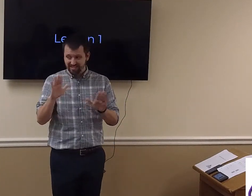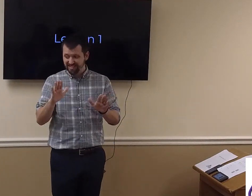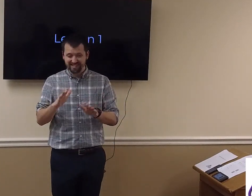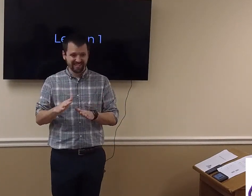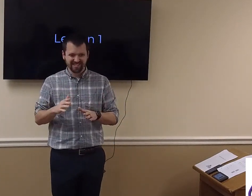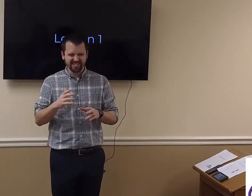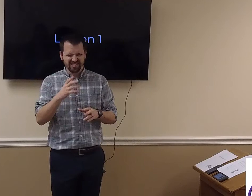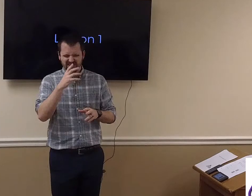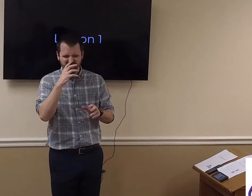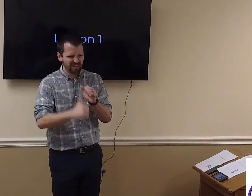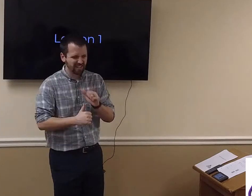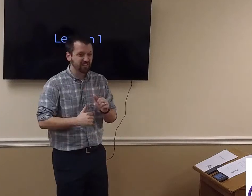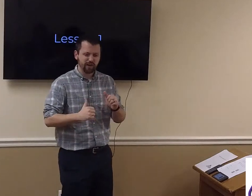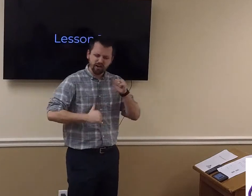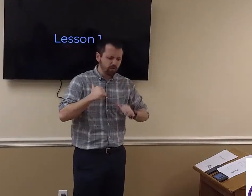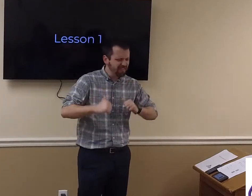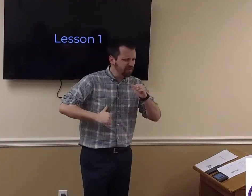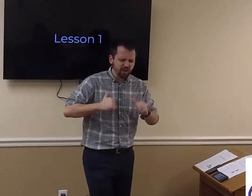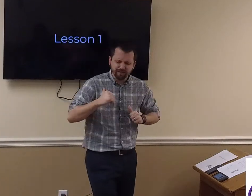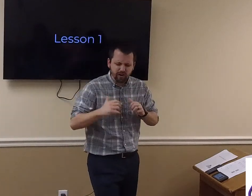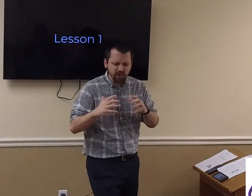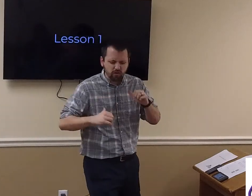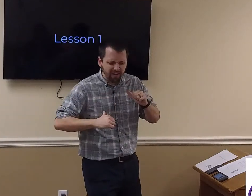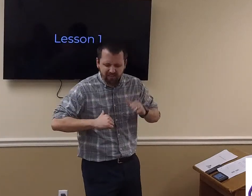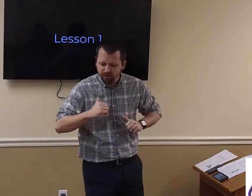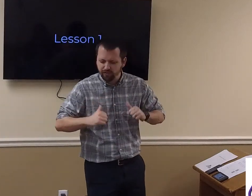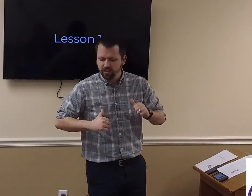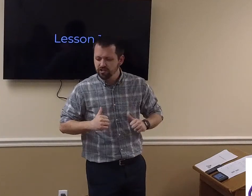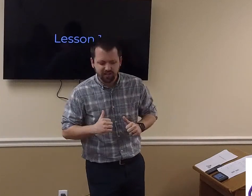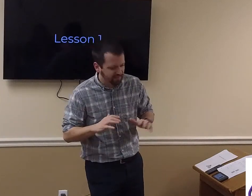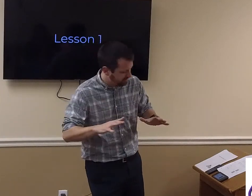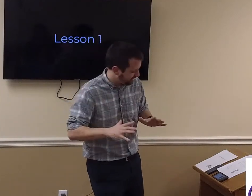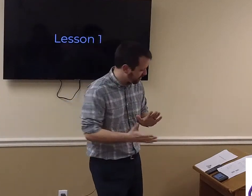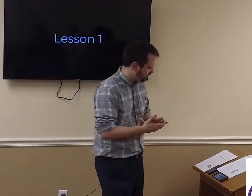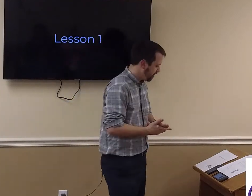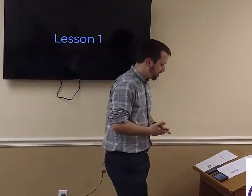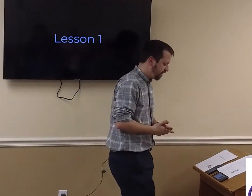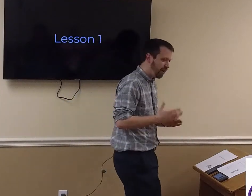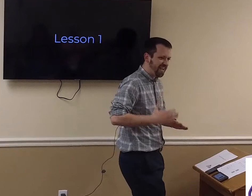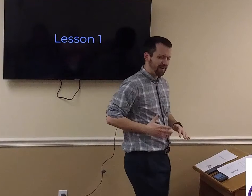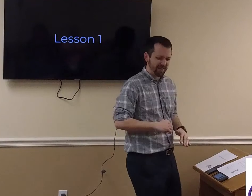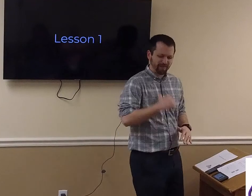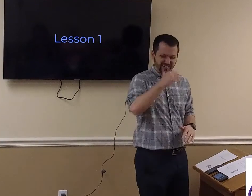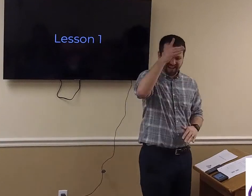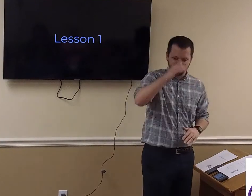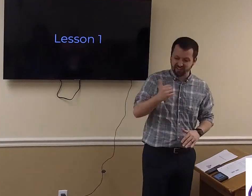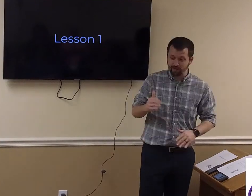It's just. She's aggressive like She's you. very aggressive. Very aggressive. She doesn't yet. So, and on one hand, I'm like a proud dad. On the other hand, I'm like,